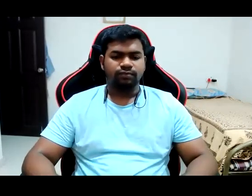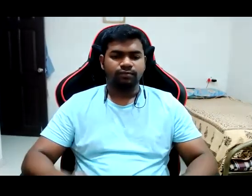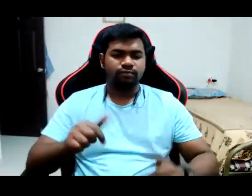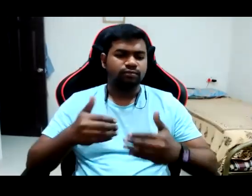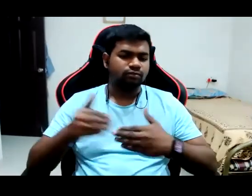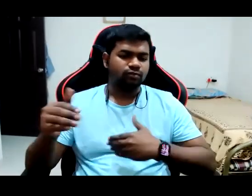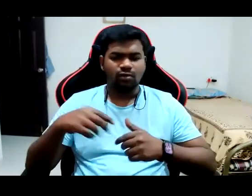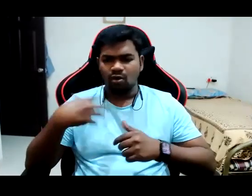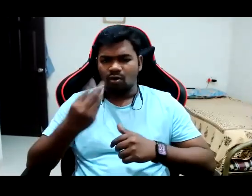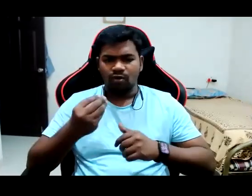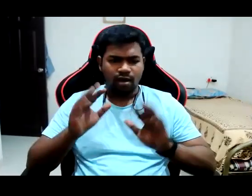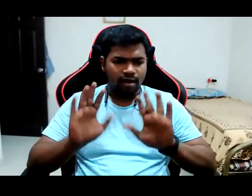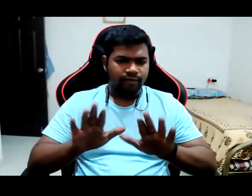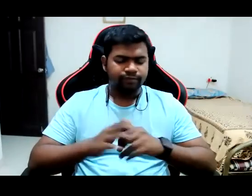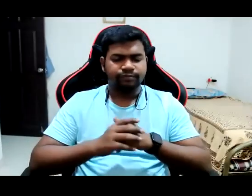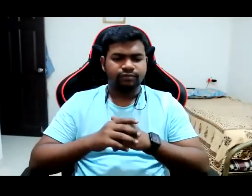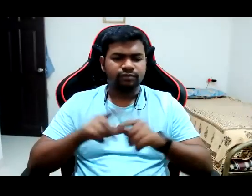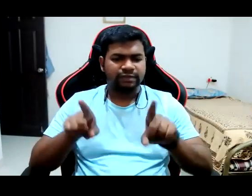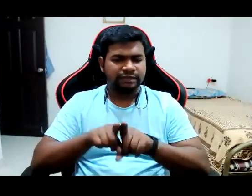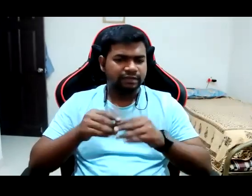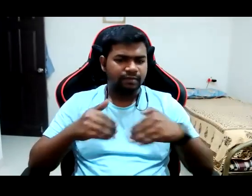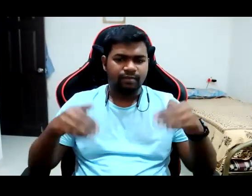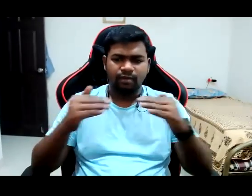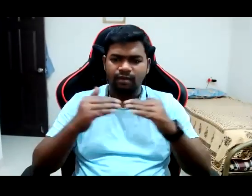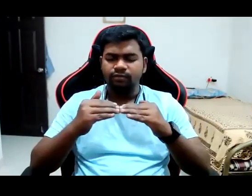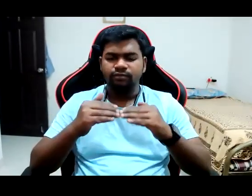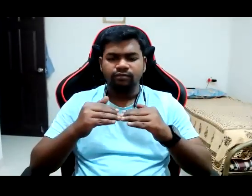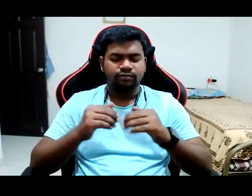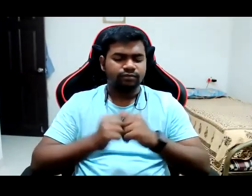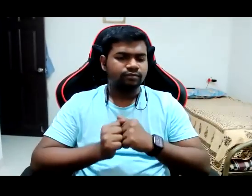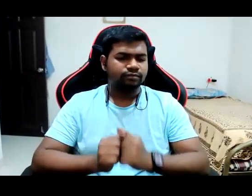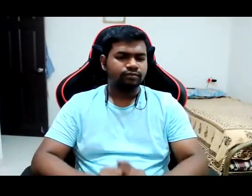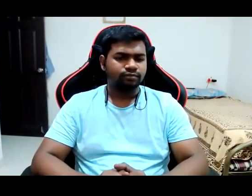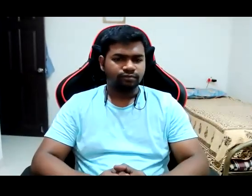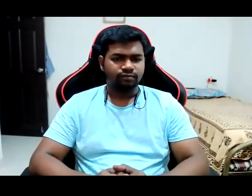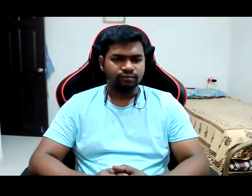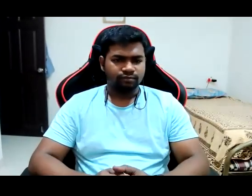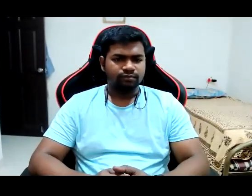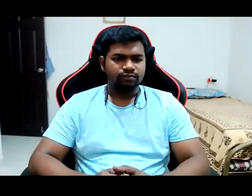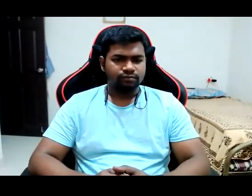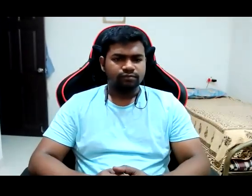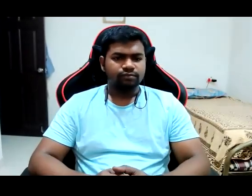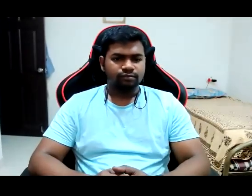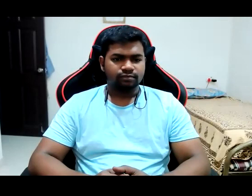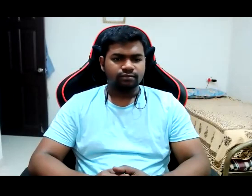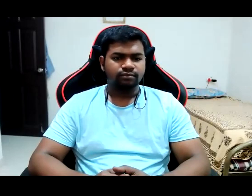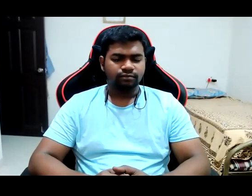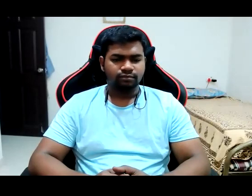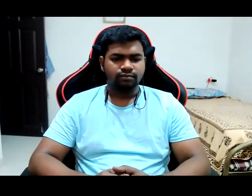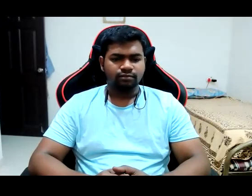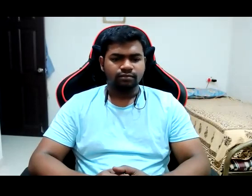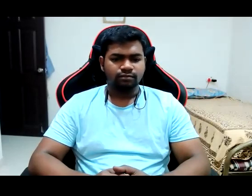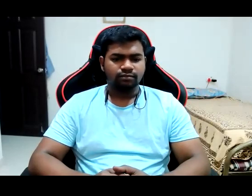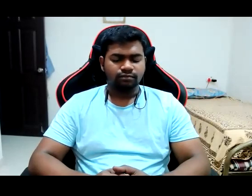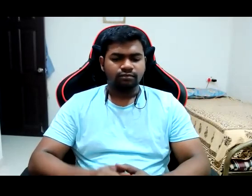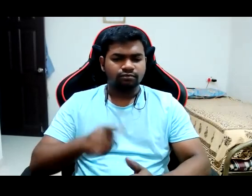are also on the same level with you. Yeah, we will be sharing the recording as well. Yeah, we Great. will be sharing the recording